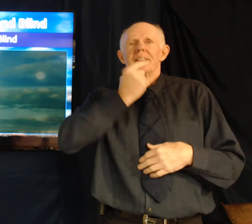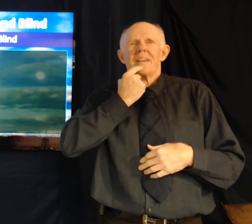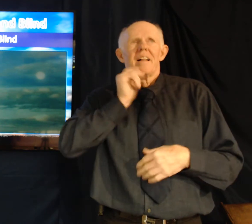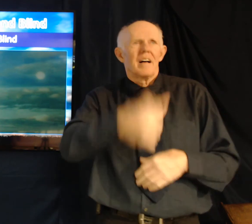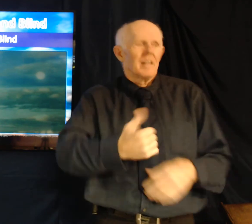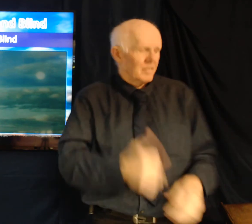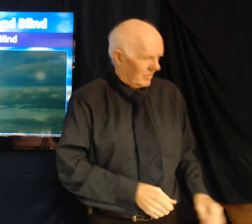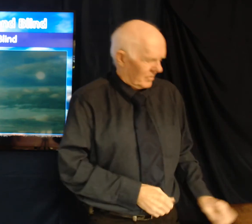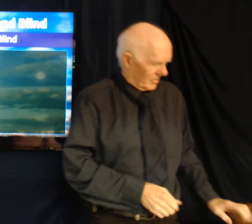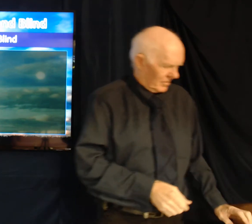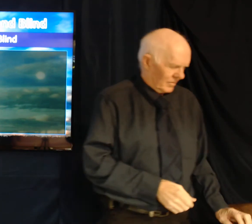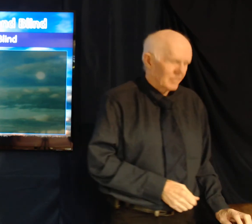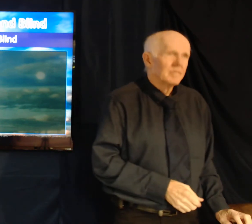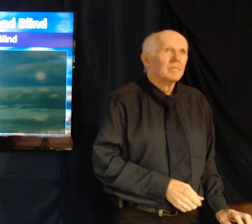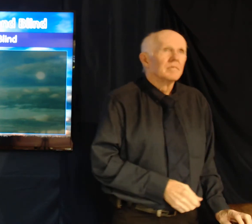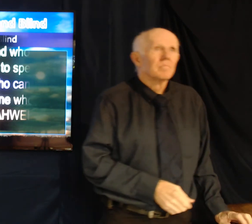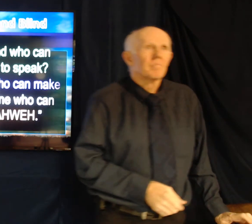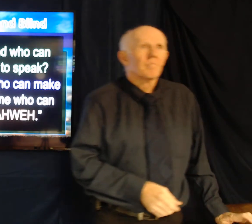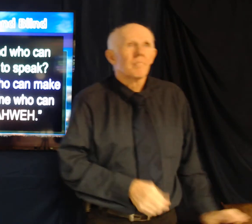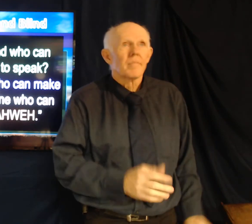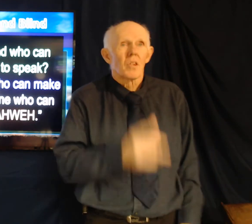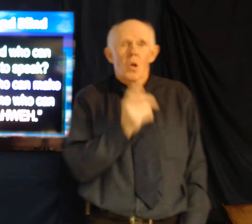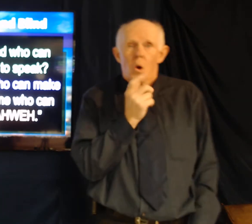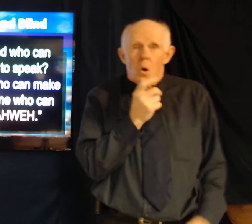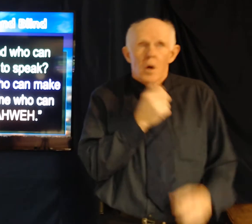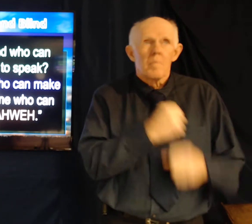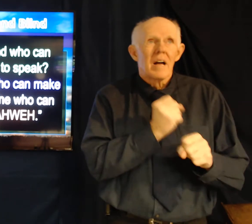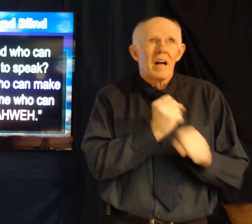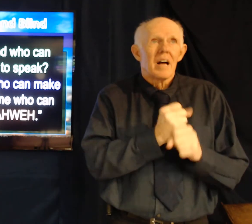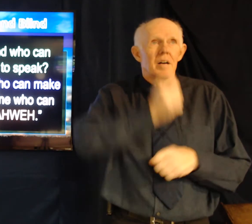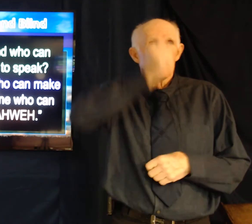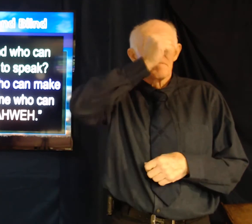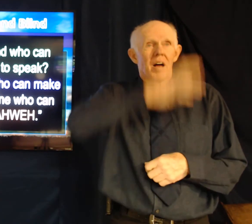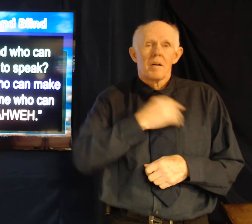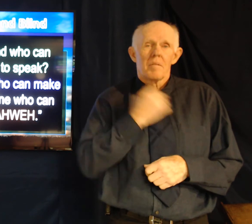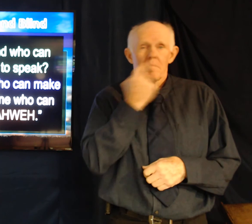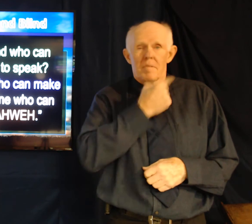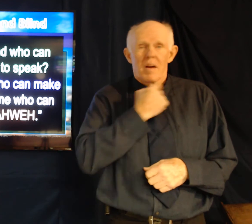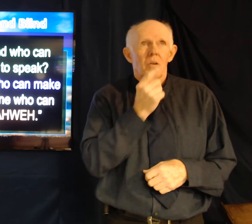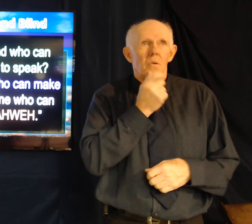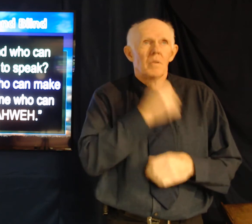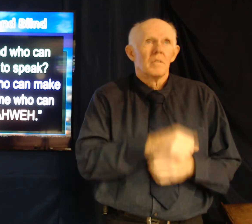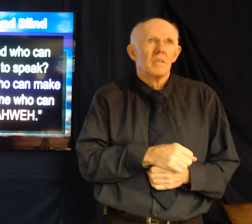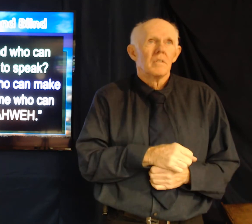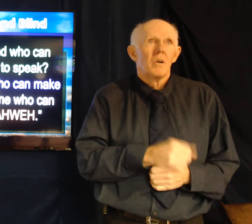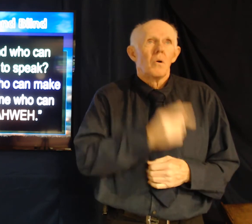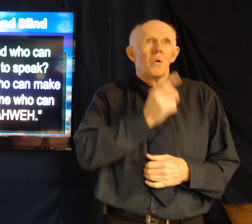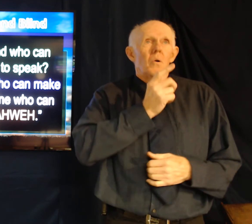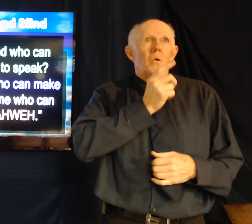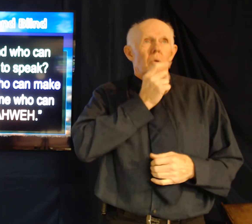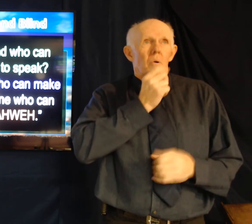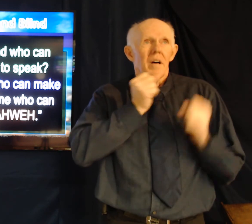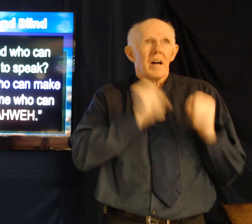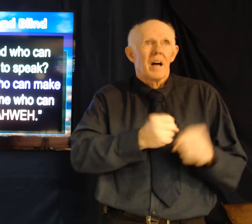God said this, who made man's mouth and who